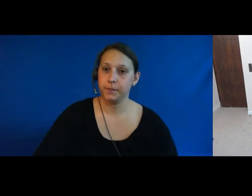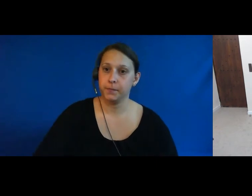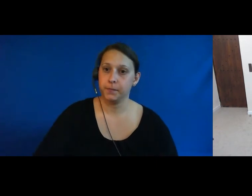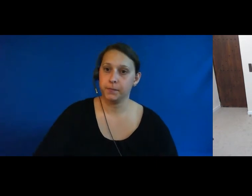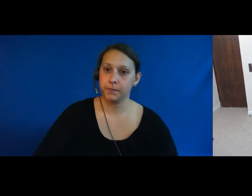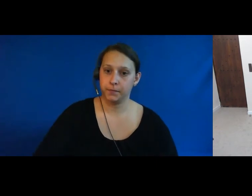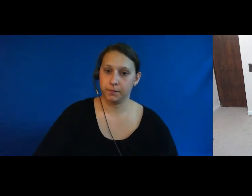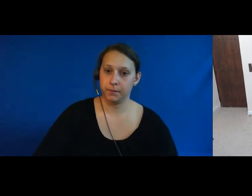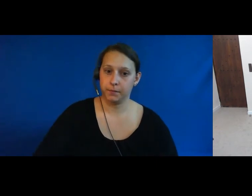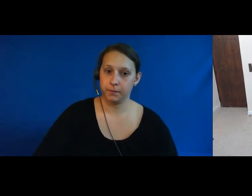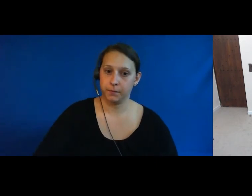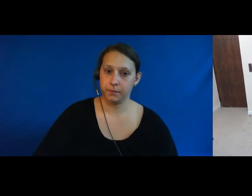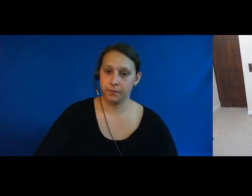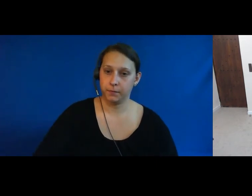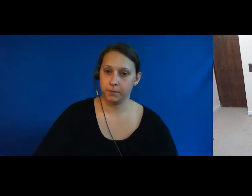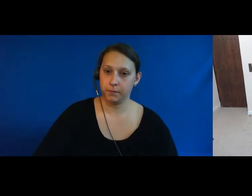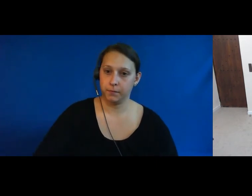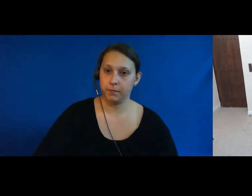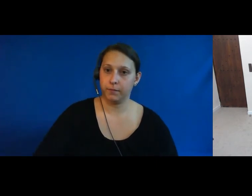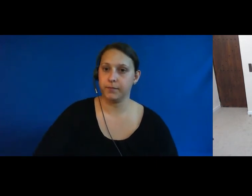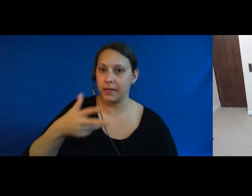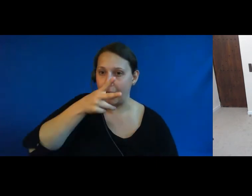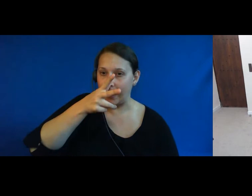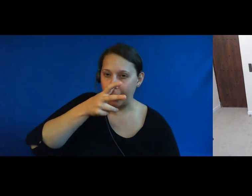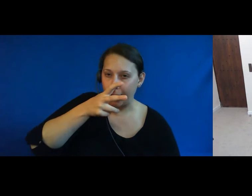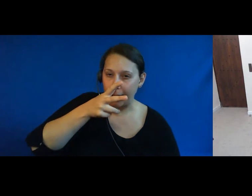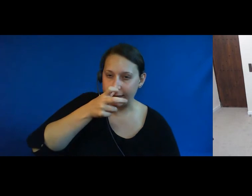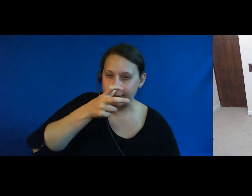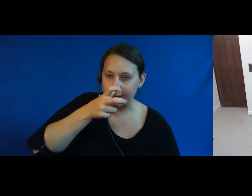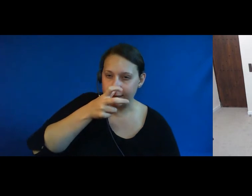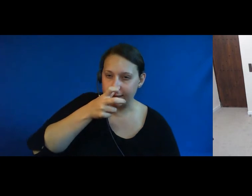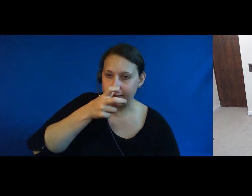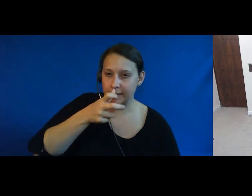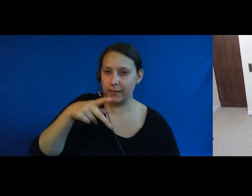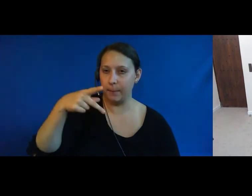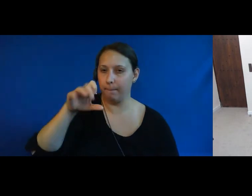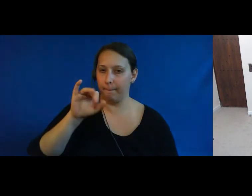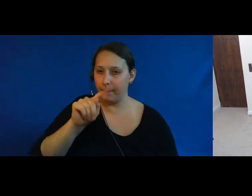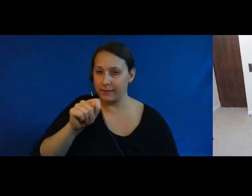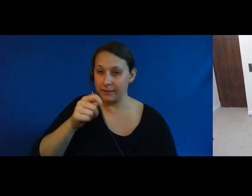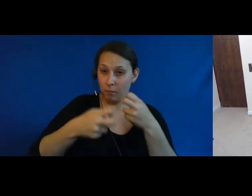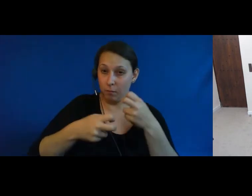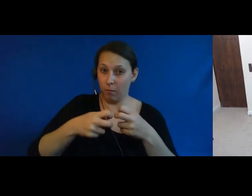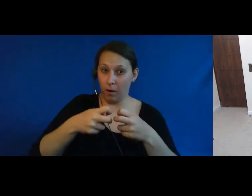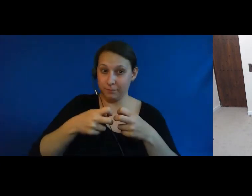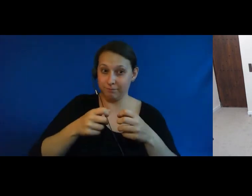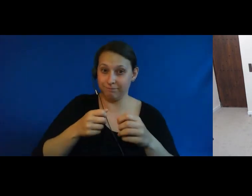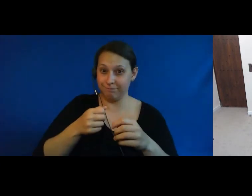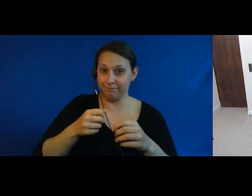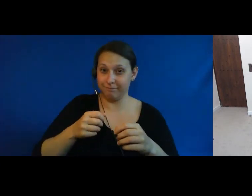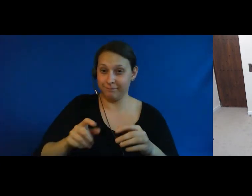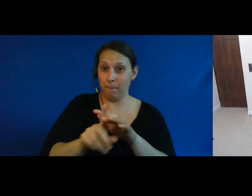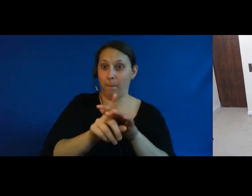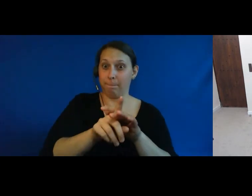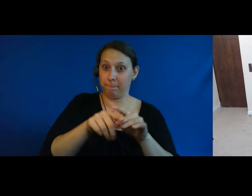So are there any particular insect or pest problems in the garden? There are quite a few. We've had a very,